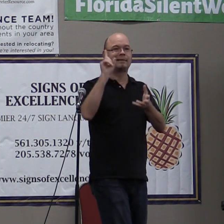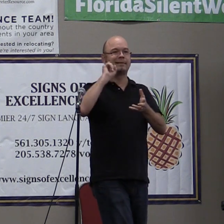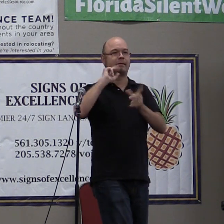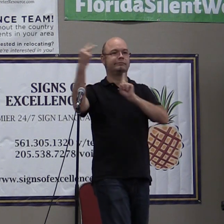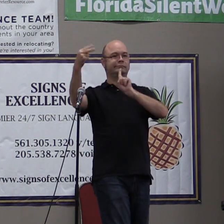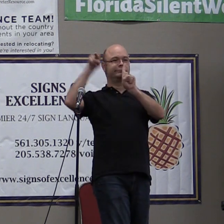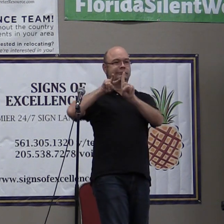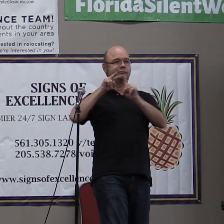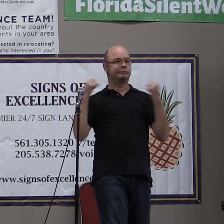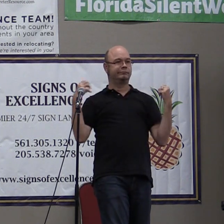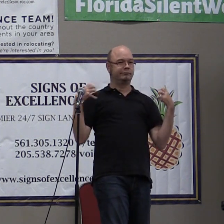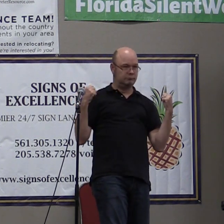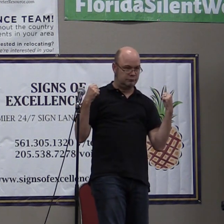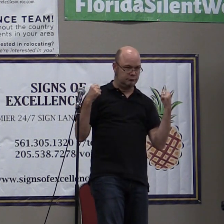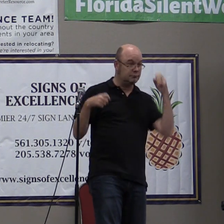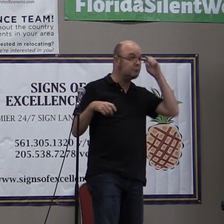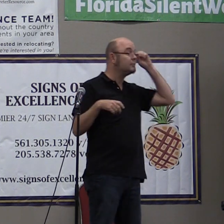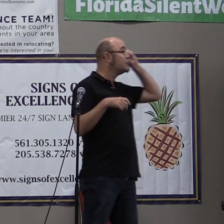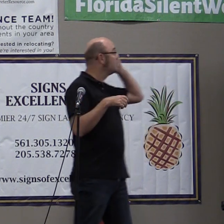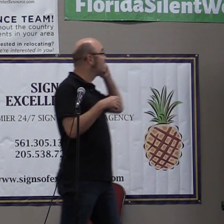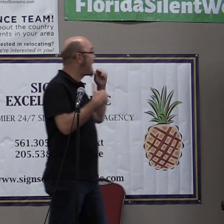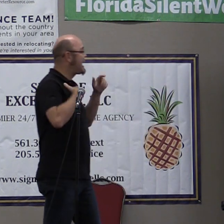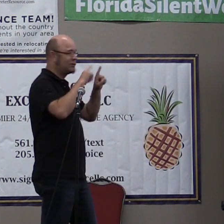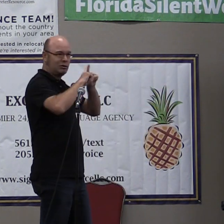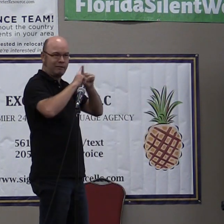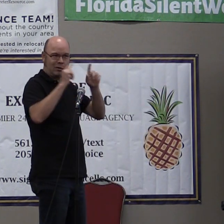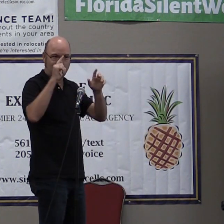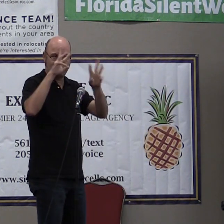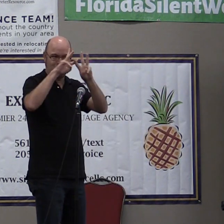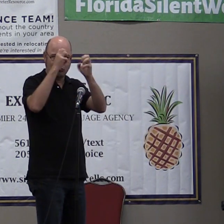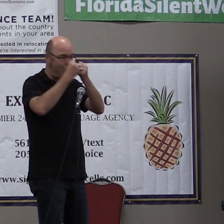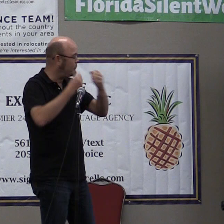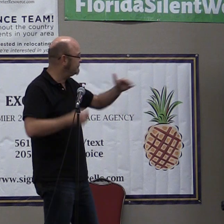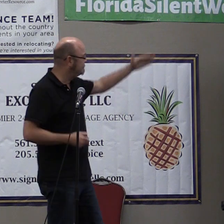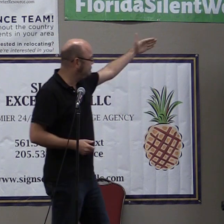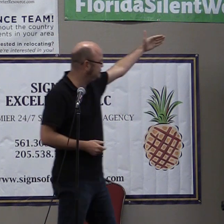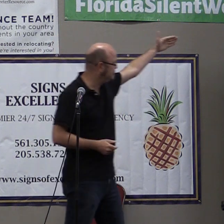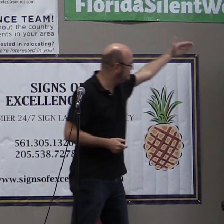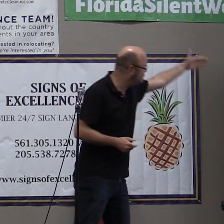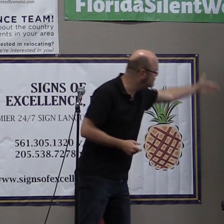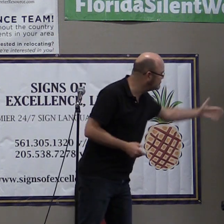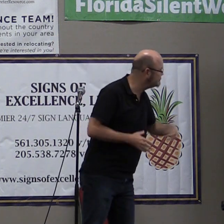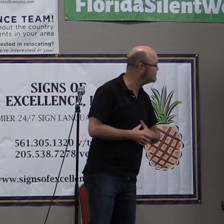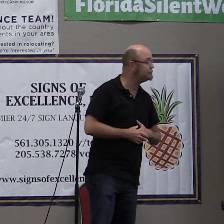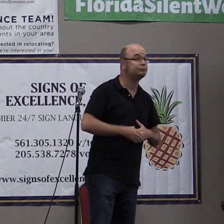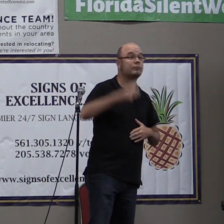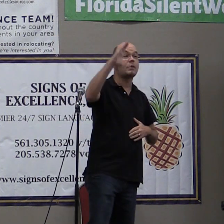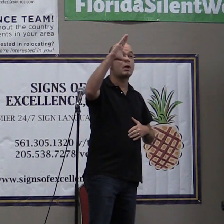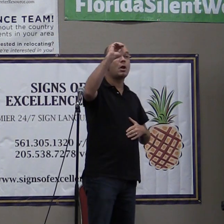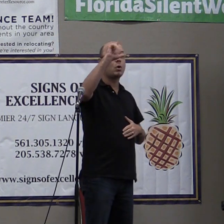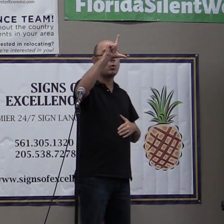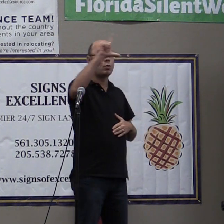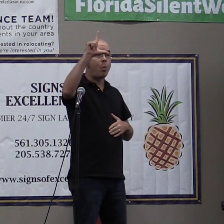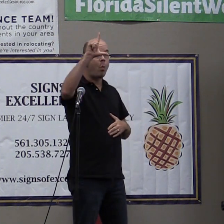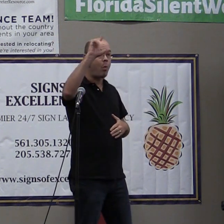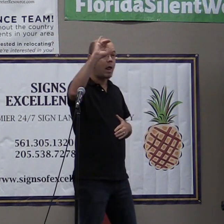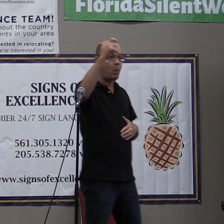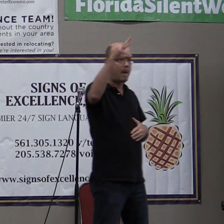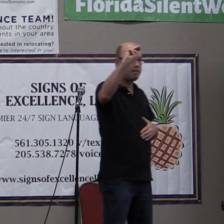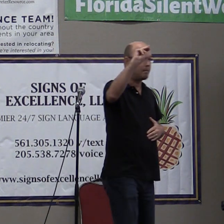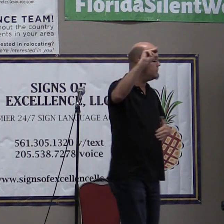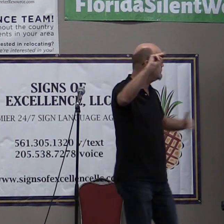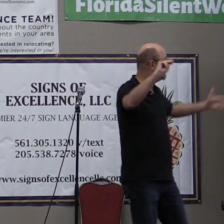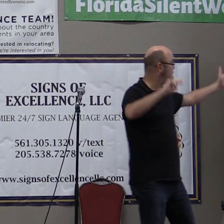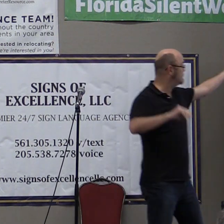I've been teaching 27 years and have found out lots of things and have lots of things little tidbits that I can give you. So